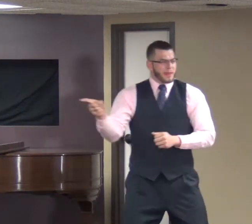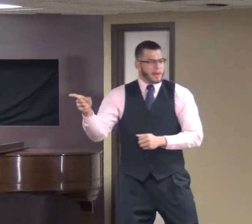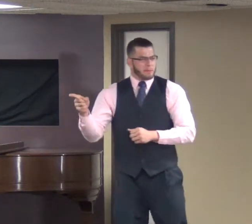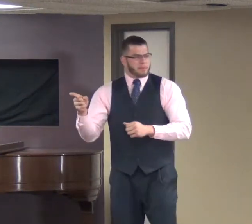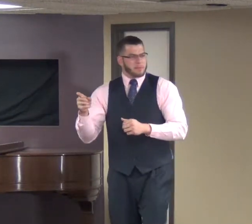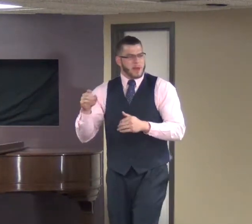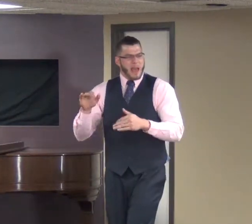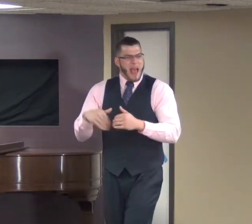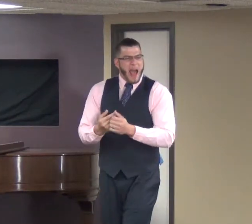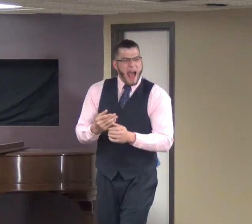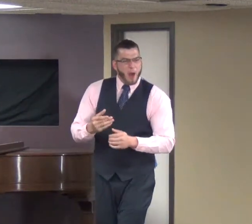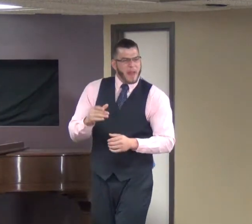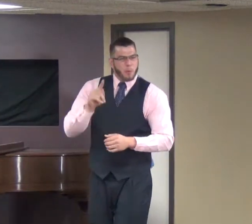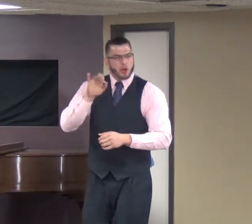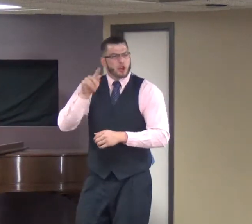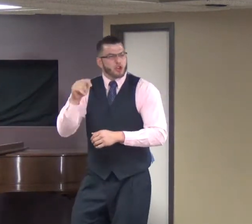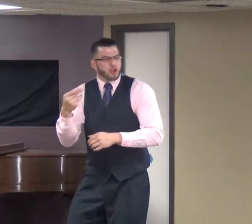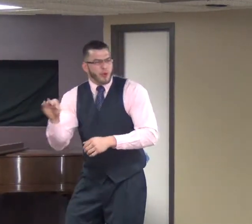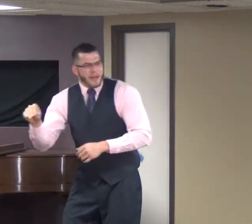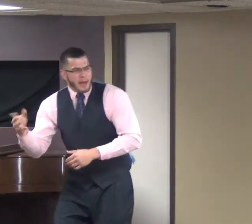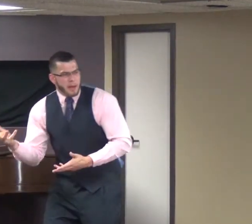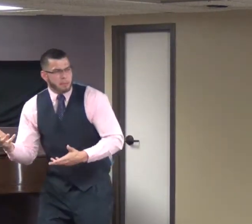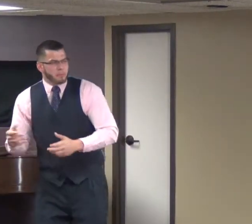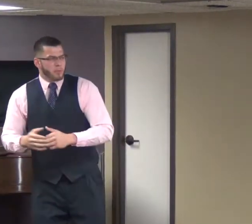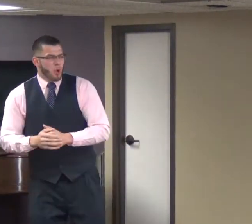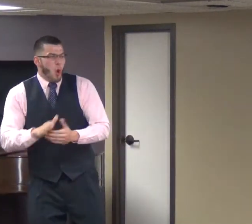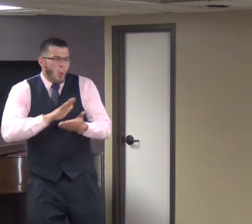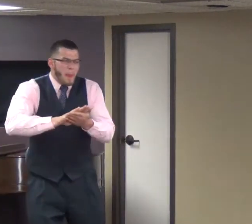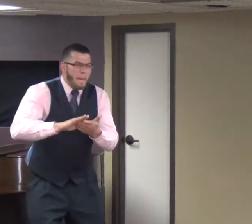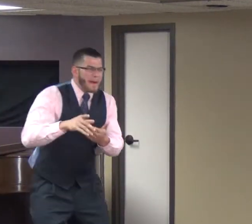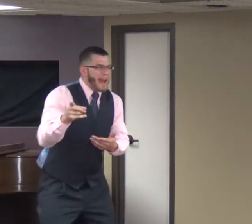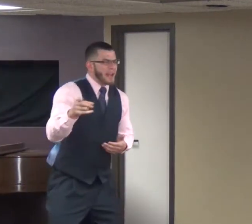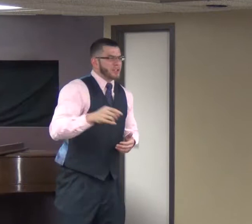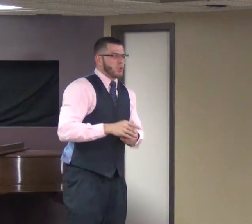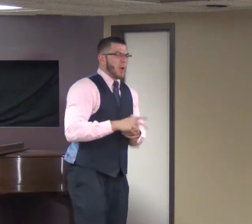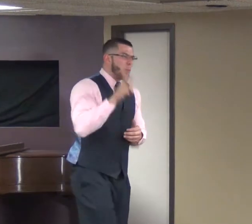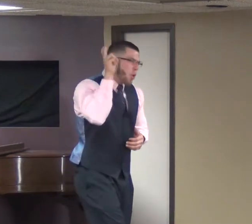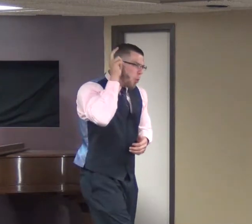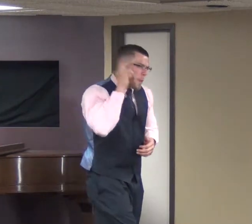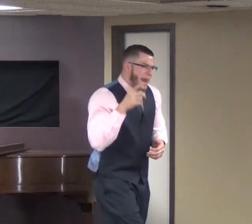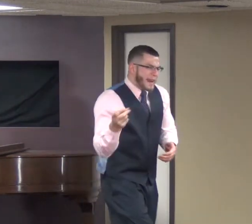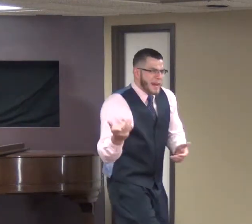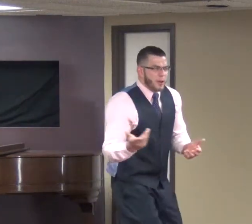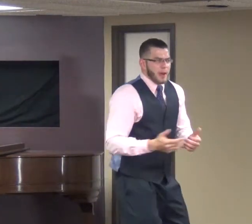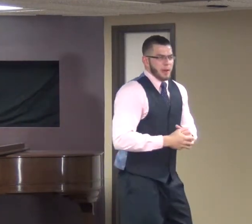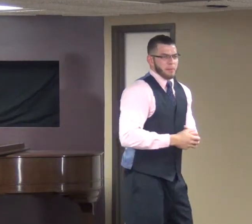him, how they would treat him. Would they be nice to him? Would they hear him?